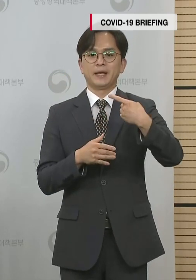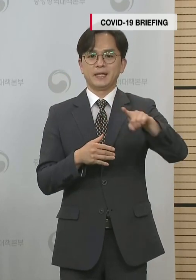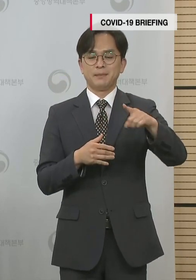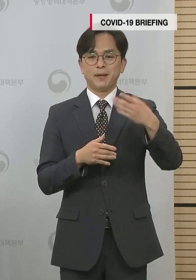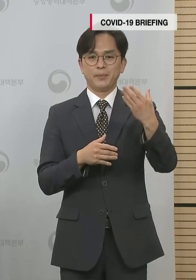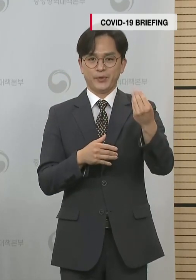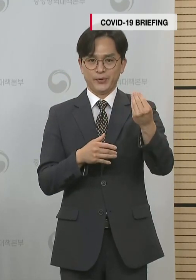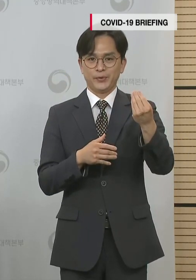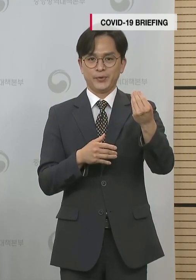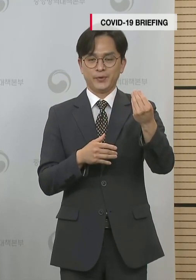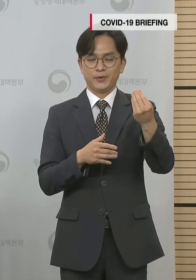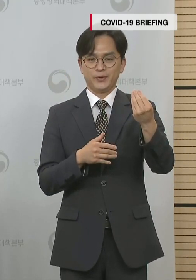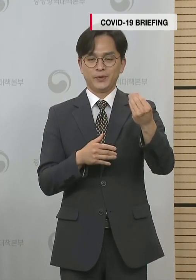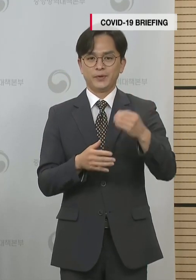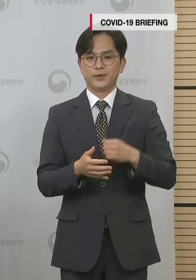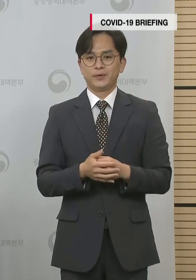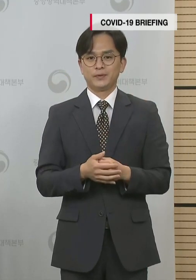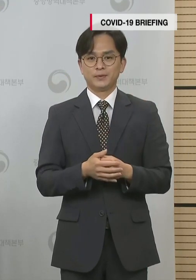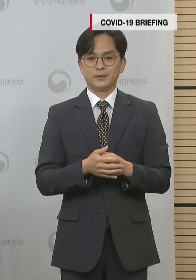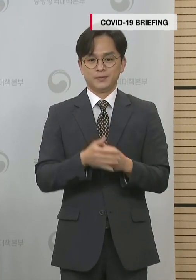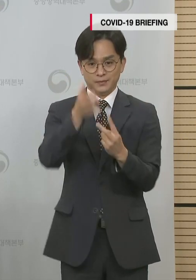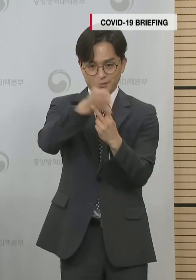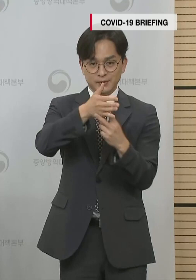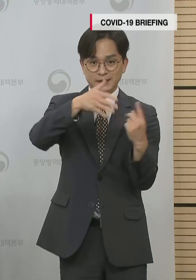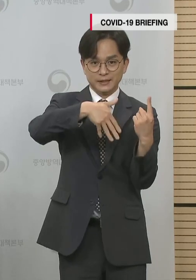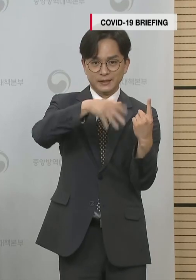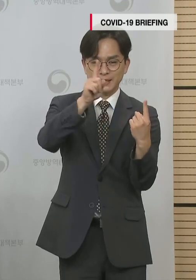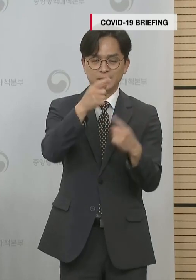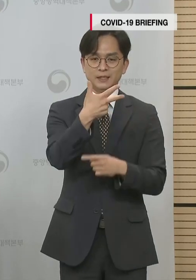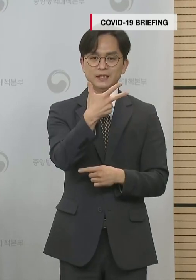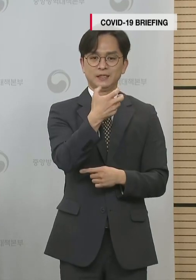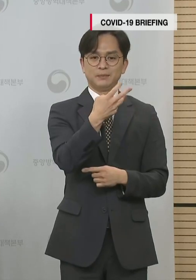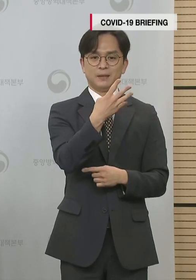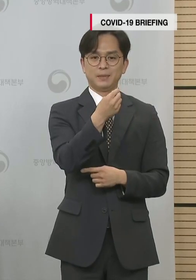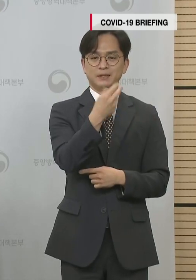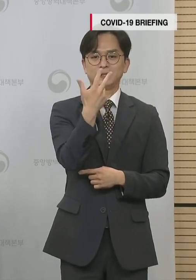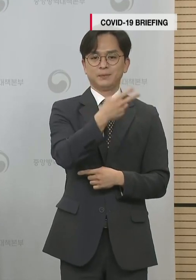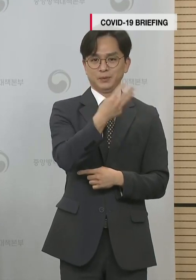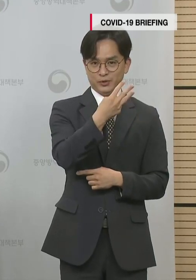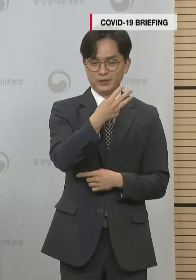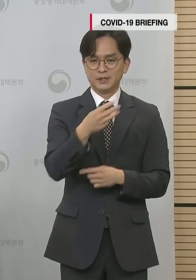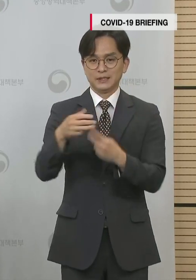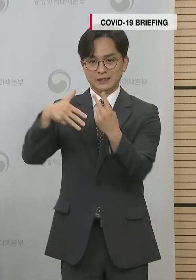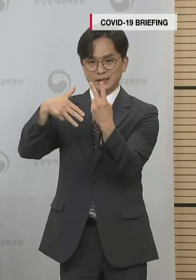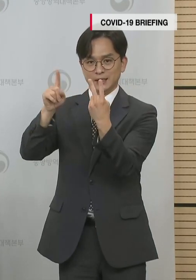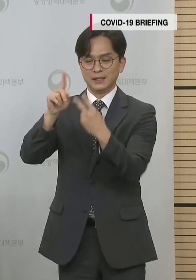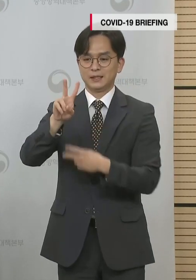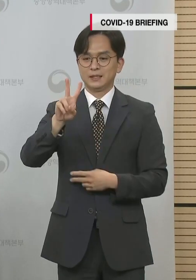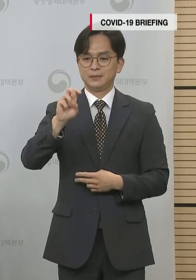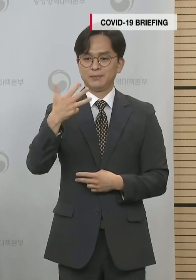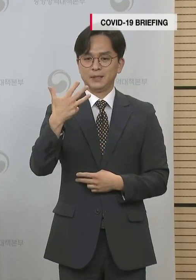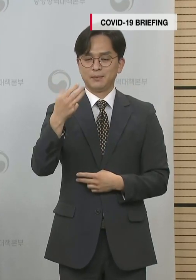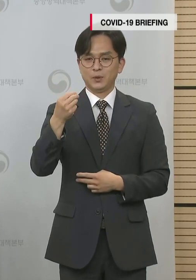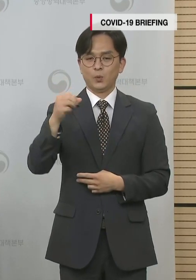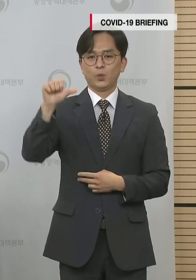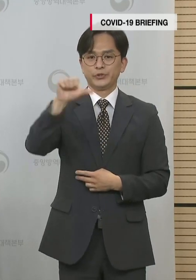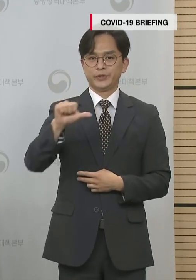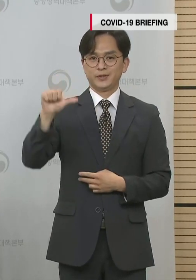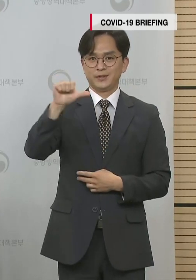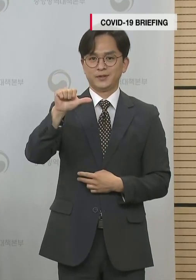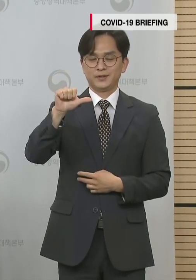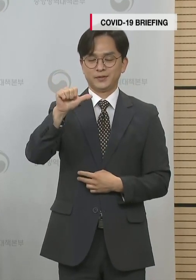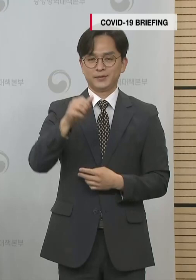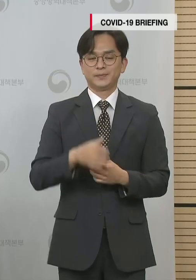yesterday alone, we have administered the vaccine to about 1 million people. And as for the first dose recipients, we